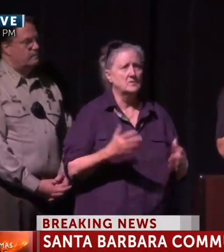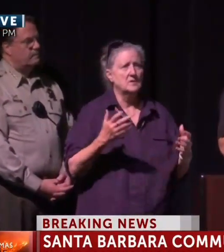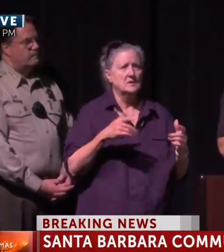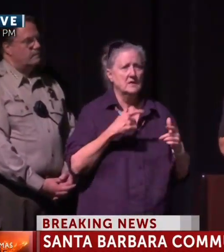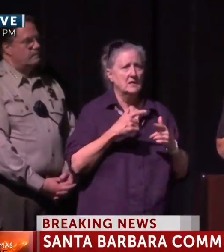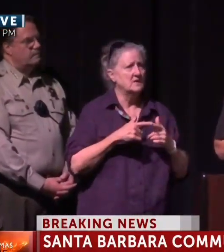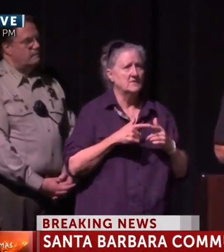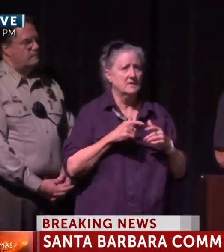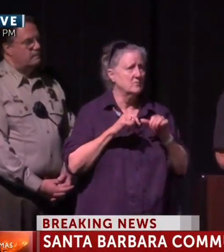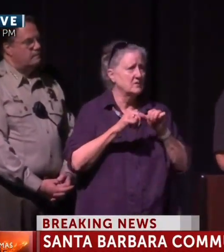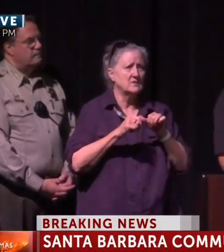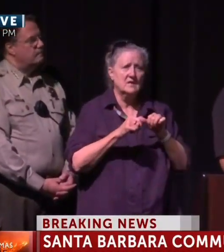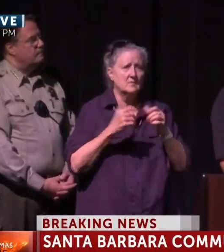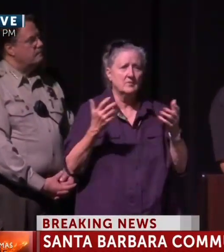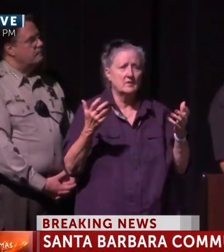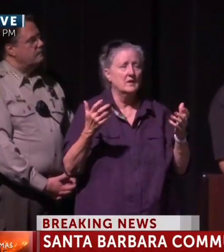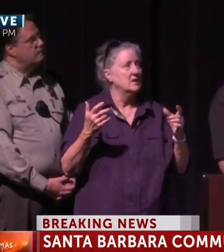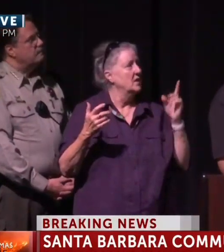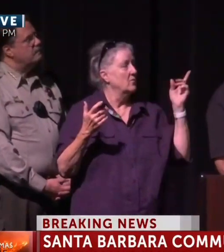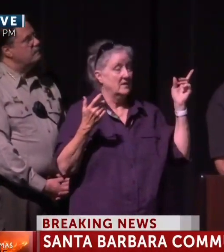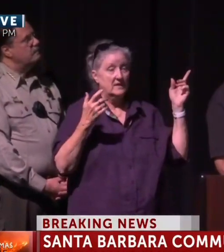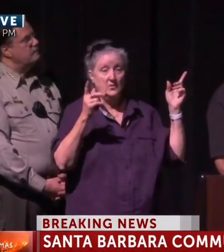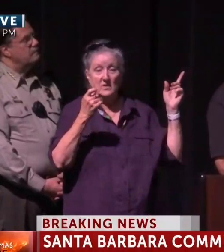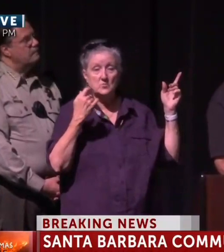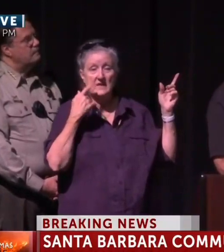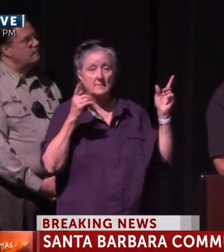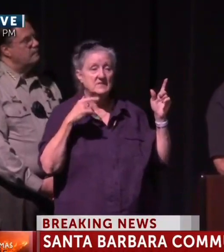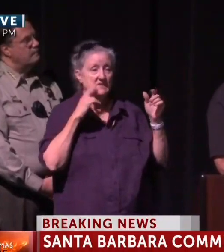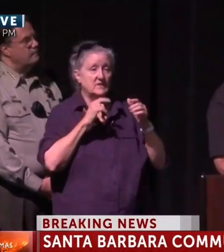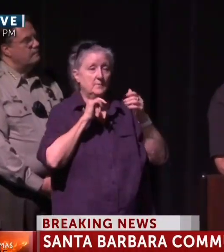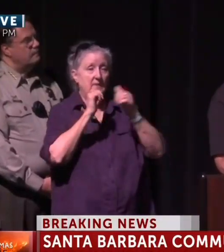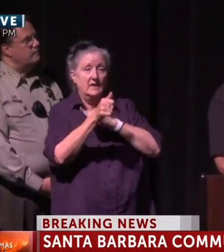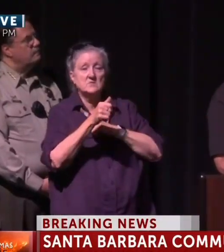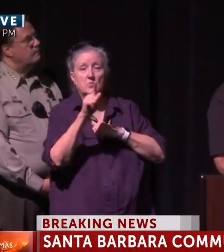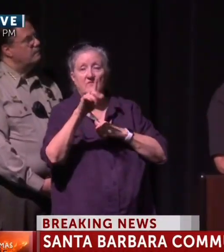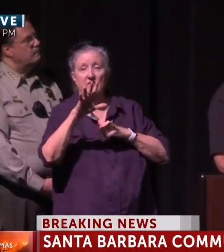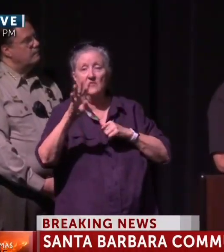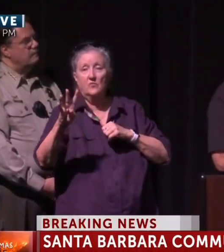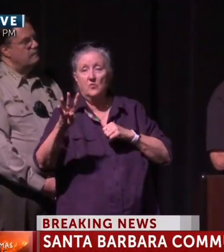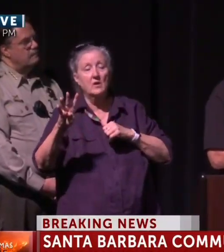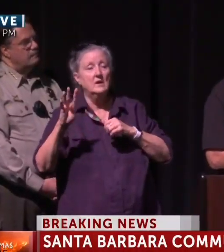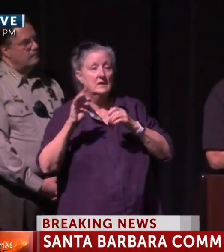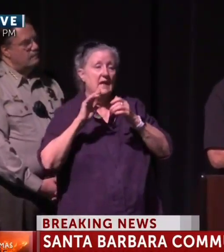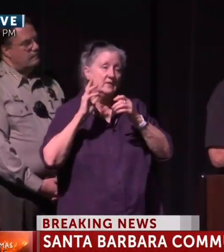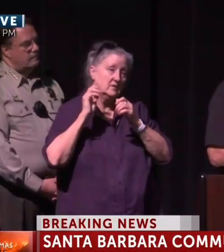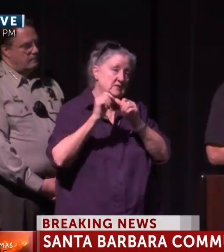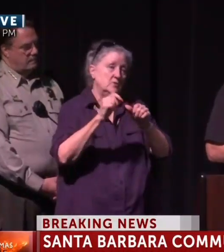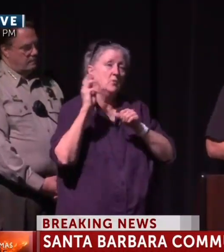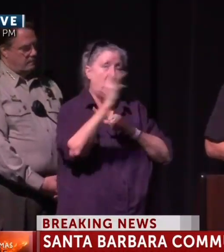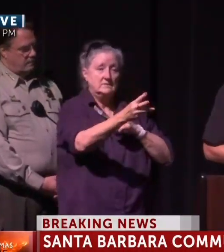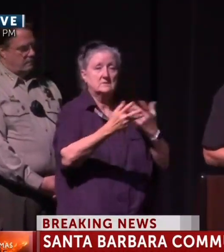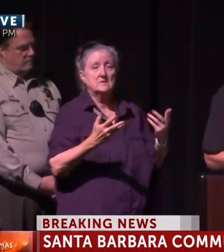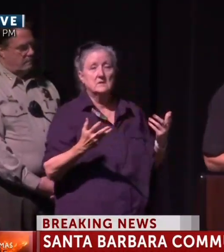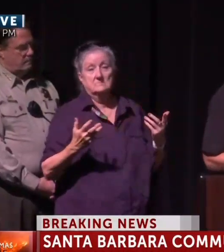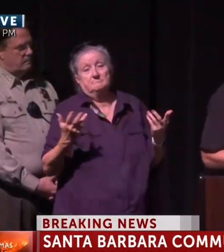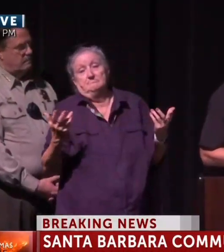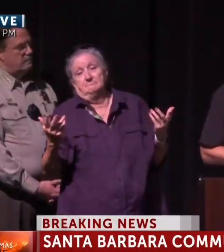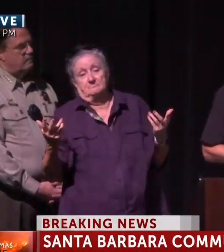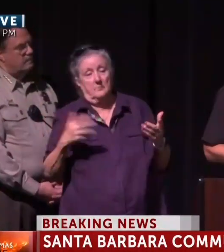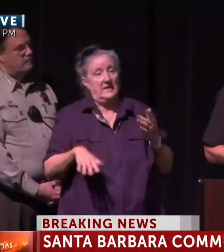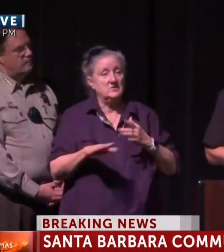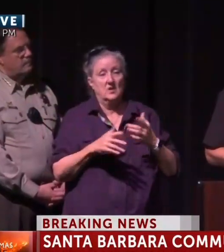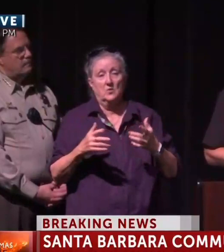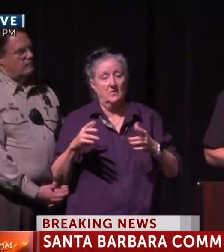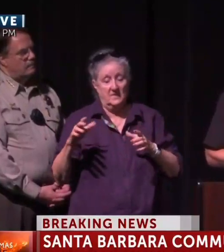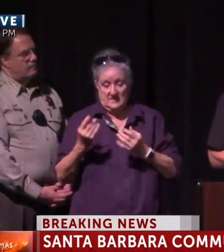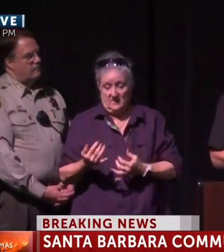Well, then we're going to keep, the question was, what happens if the fire continues to go west of Highway 154? And, based on